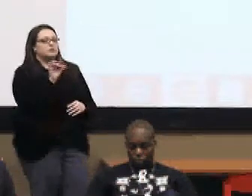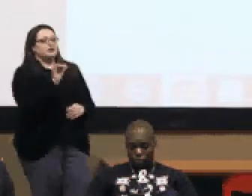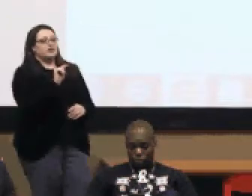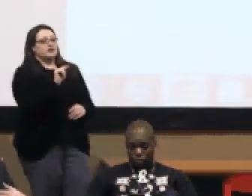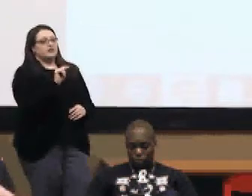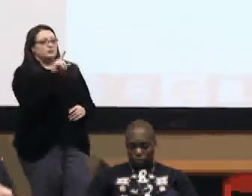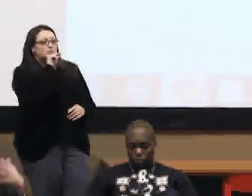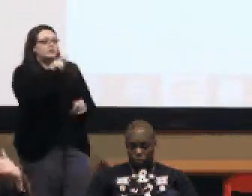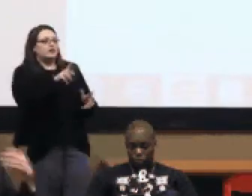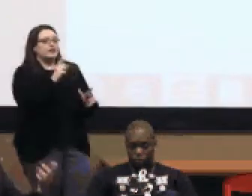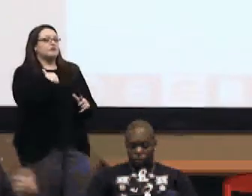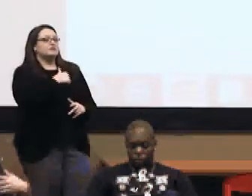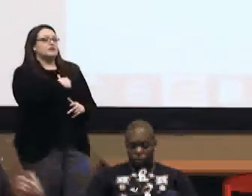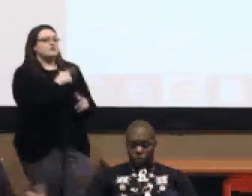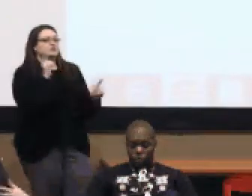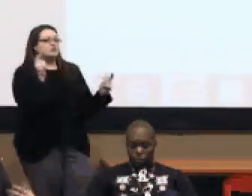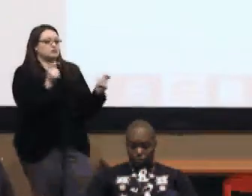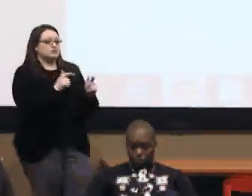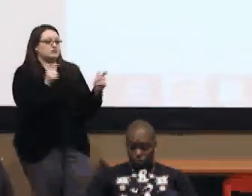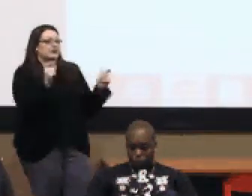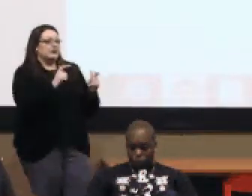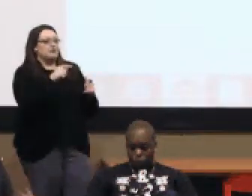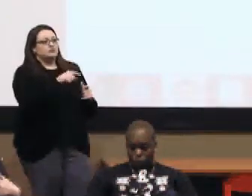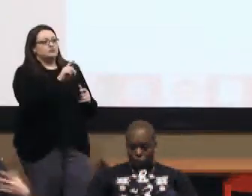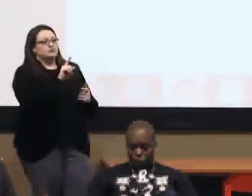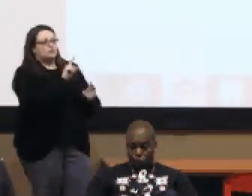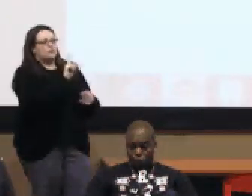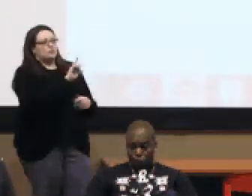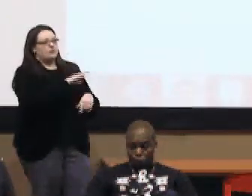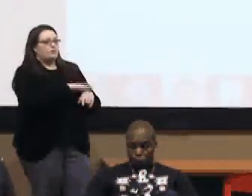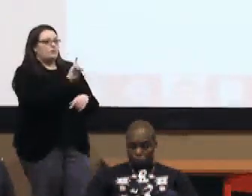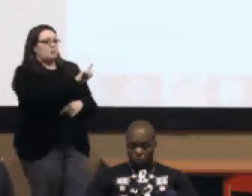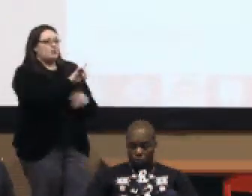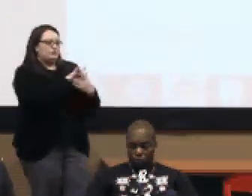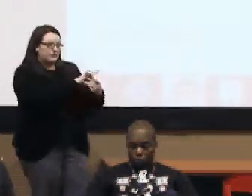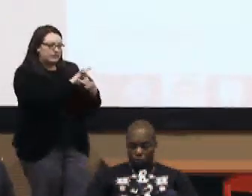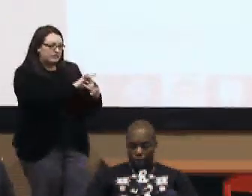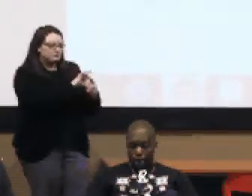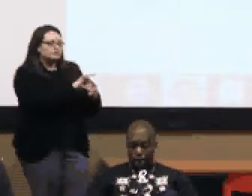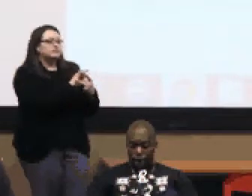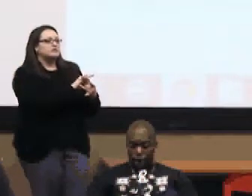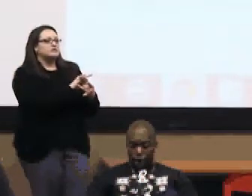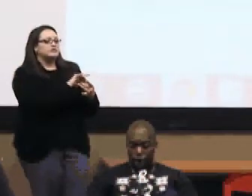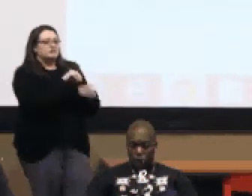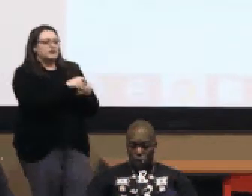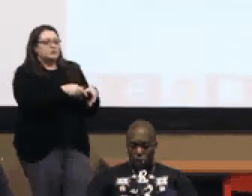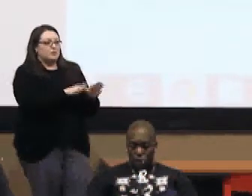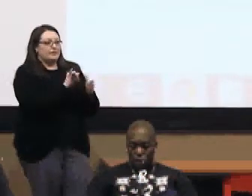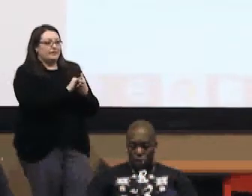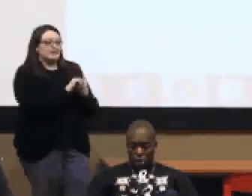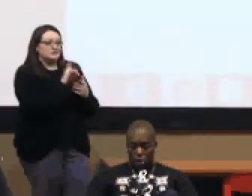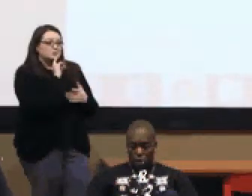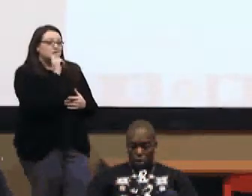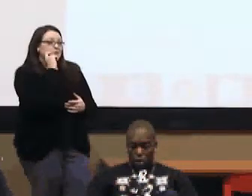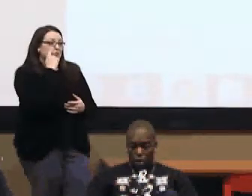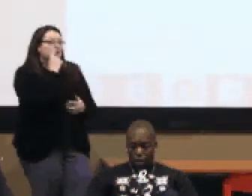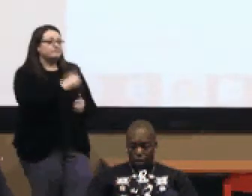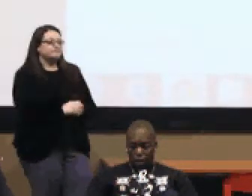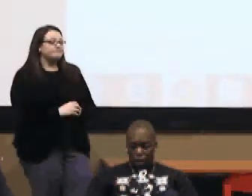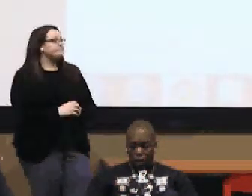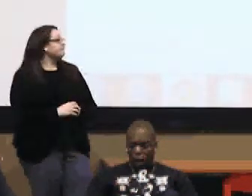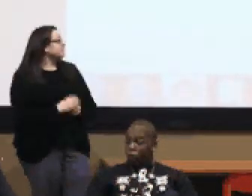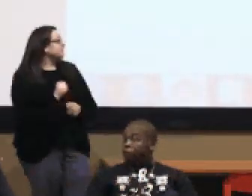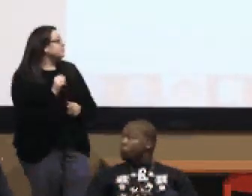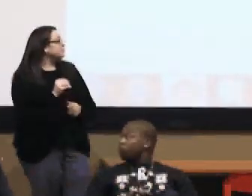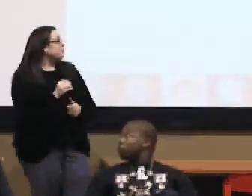Twitter allows us to scale those kind of one-on-one connections and relationships in a way that is pretty cool.